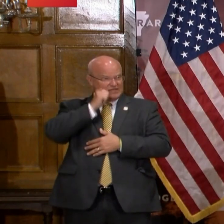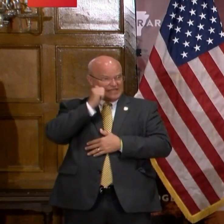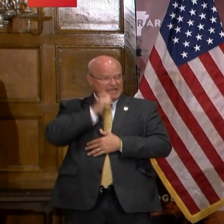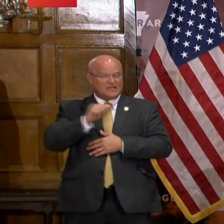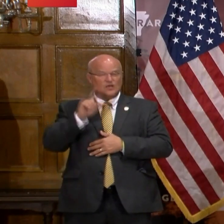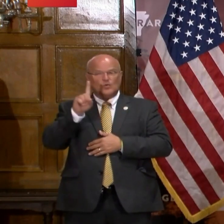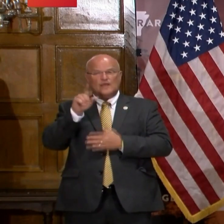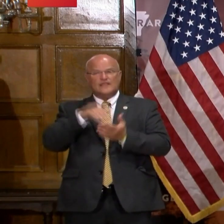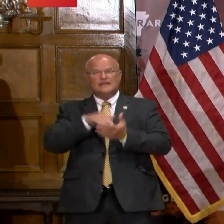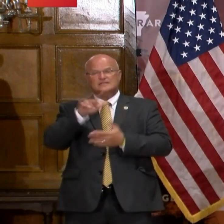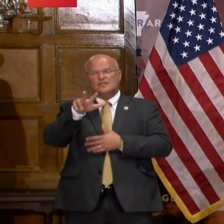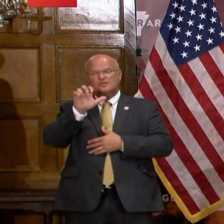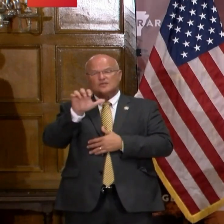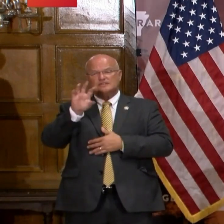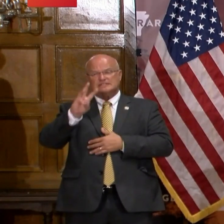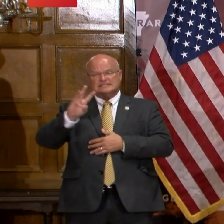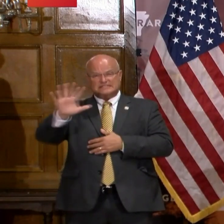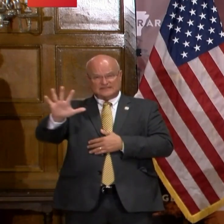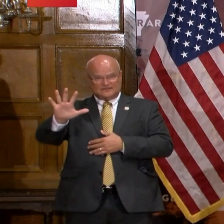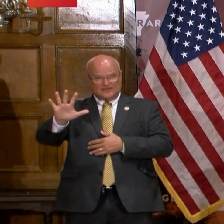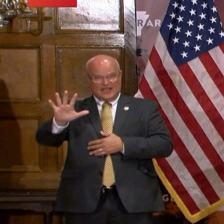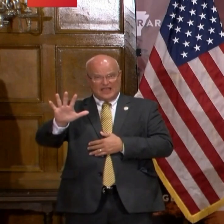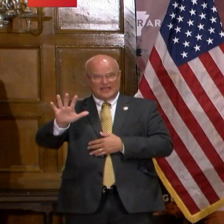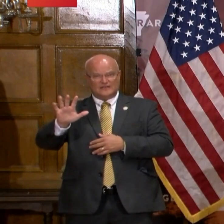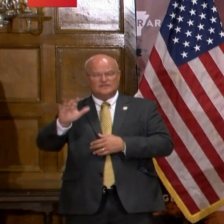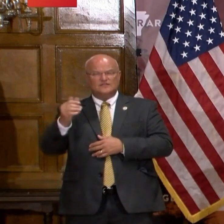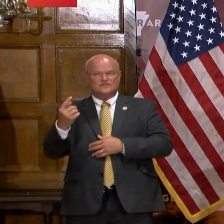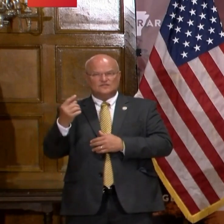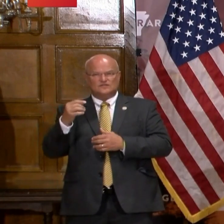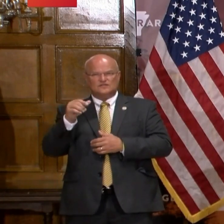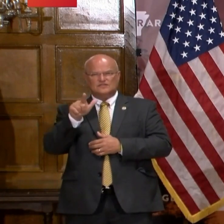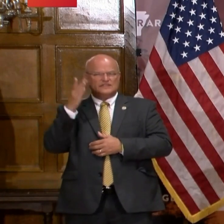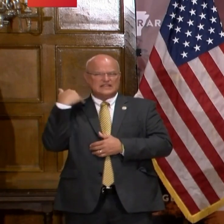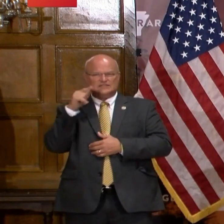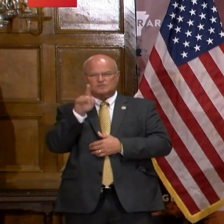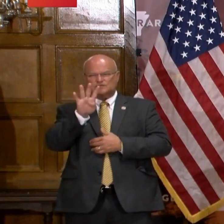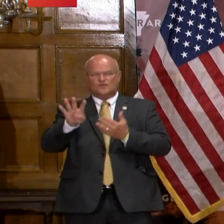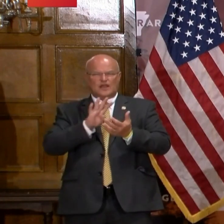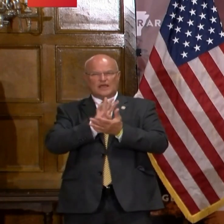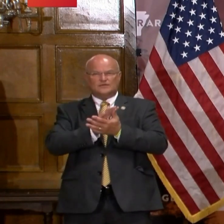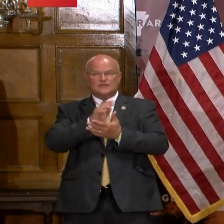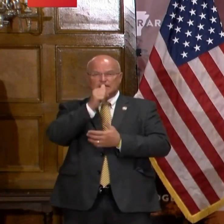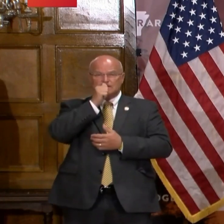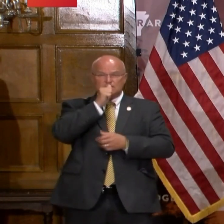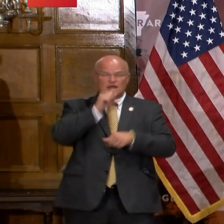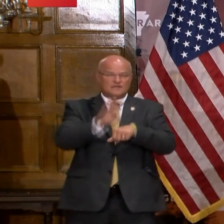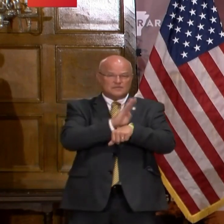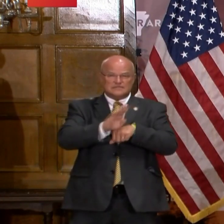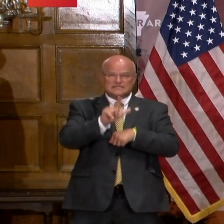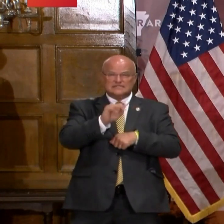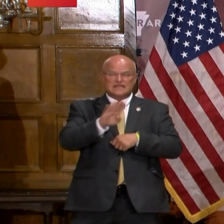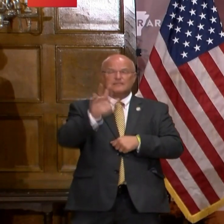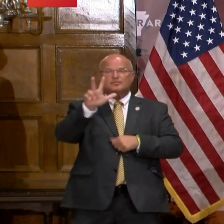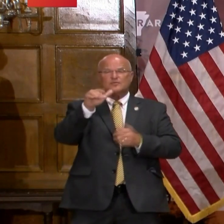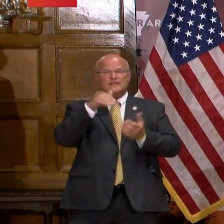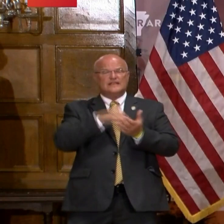doing 1,365 for that day. The commercial private laboratories had